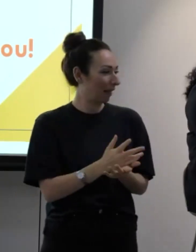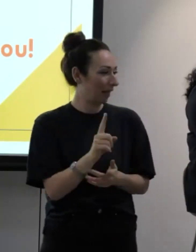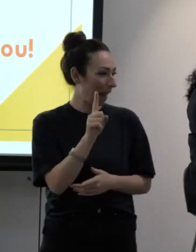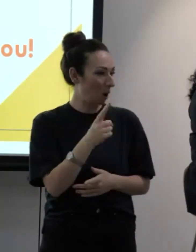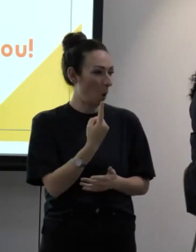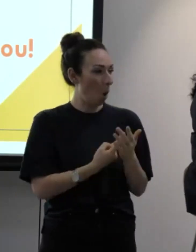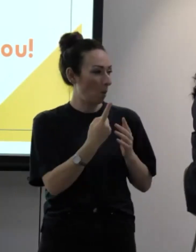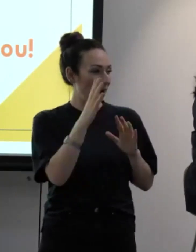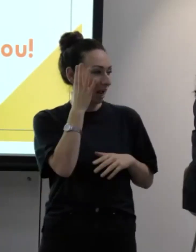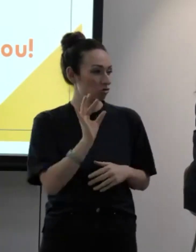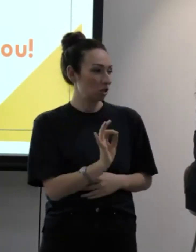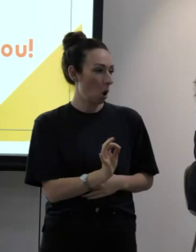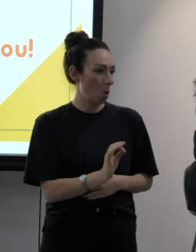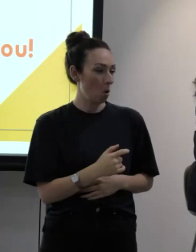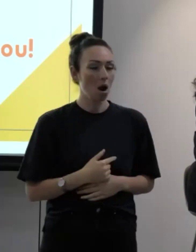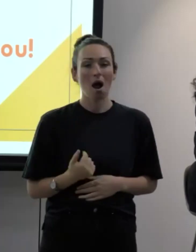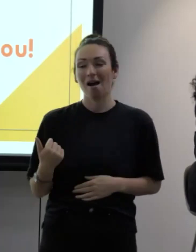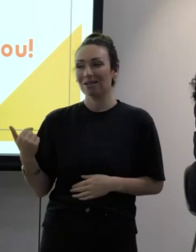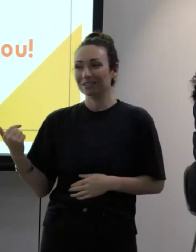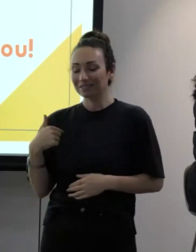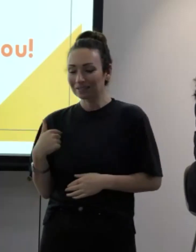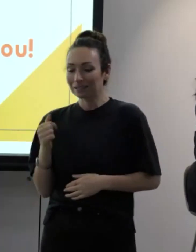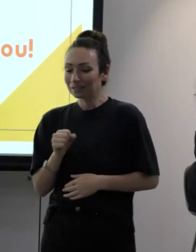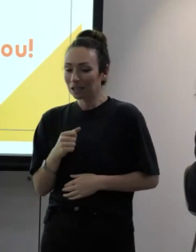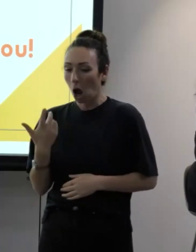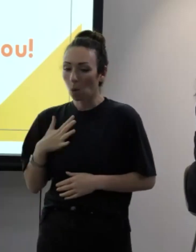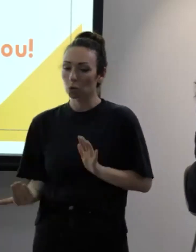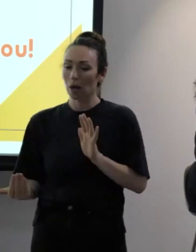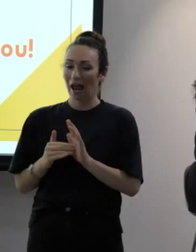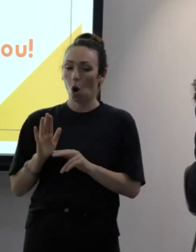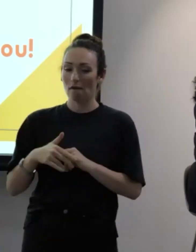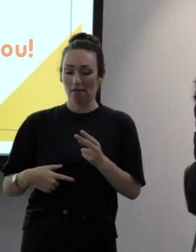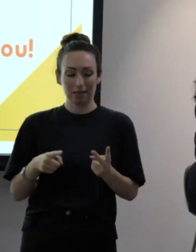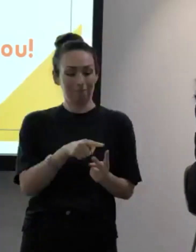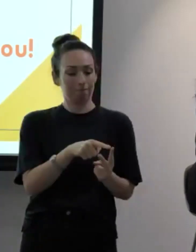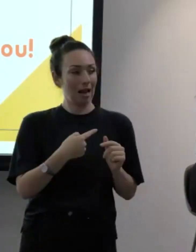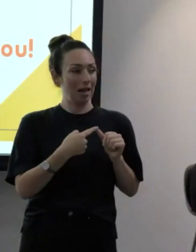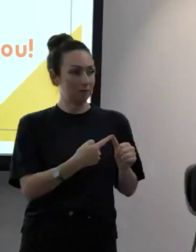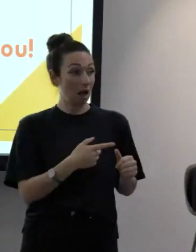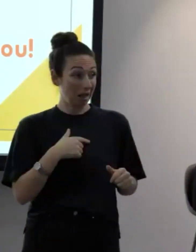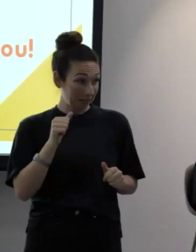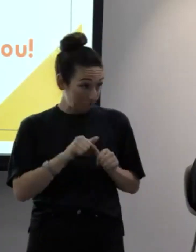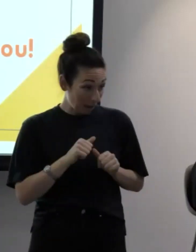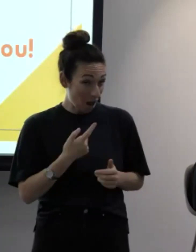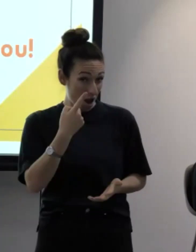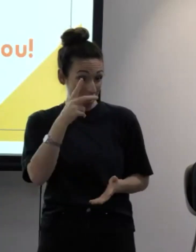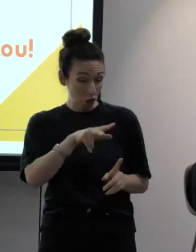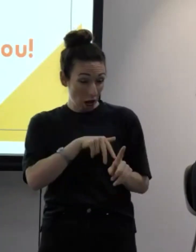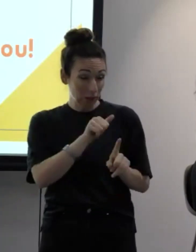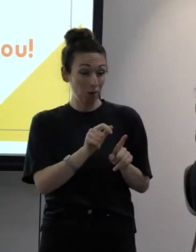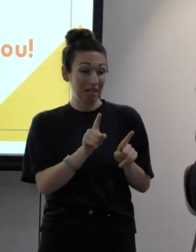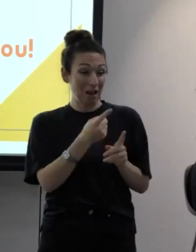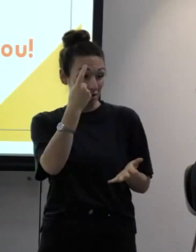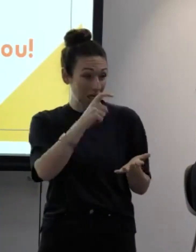I'm just going to add to the first question that you asked. So yes, we are better at diagnosing and detecting autism, and that is definitely,